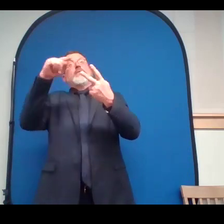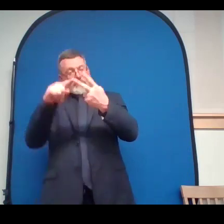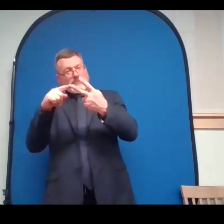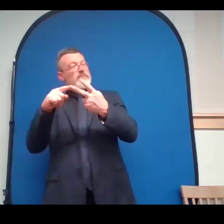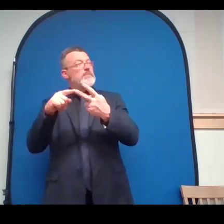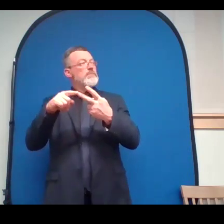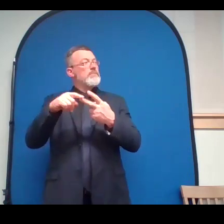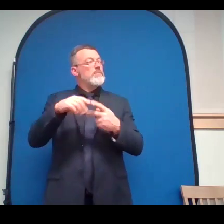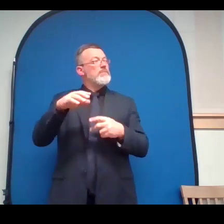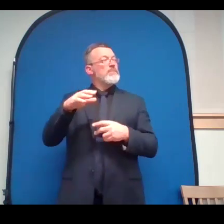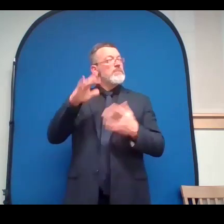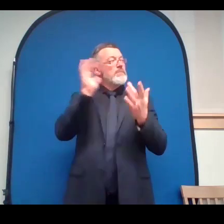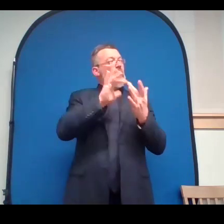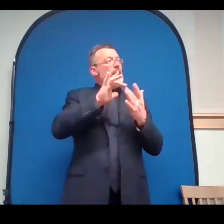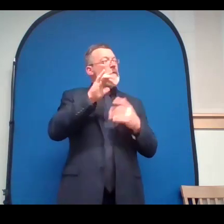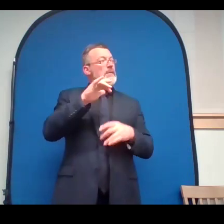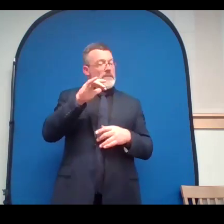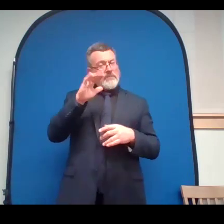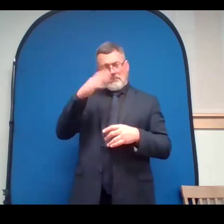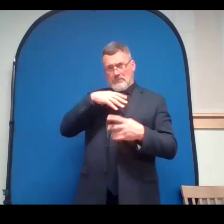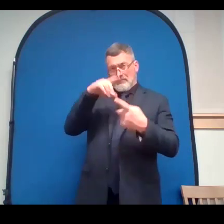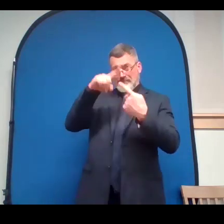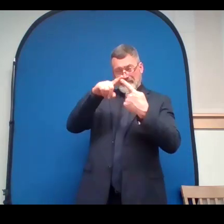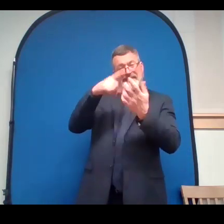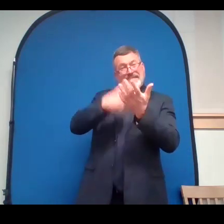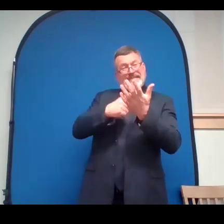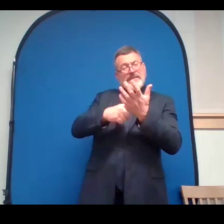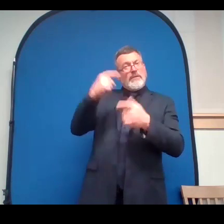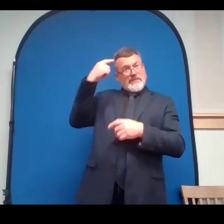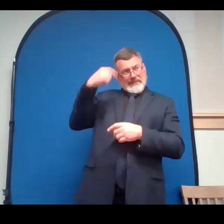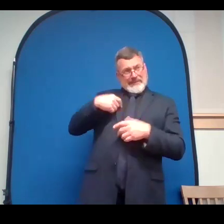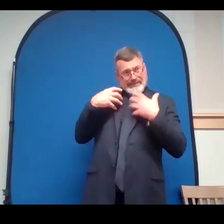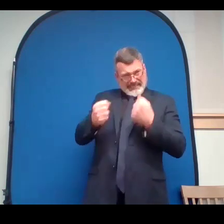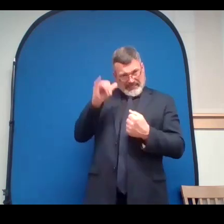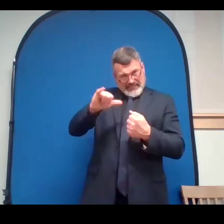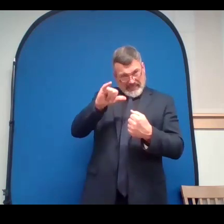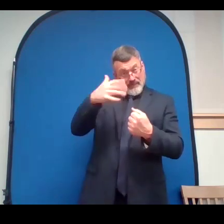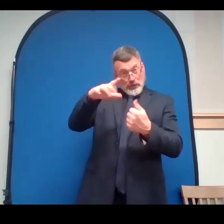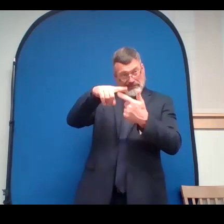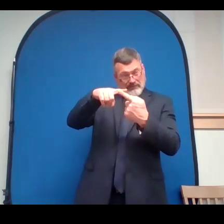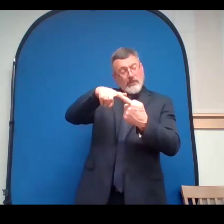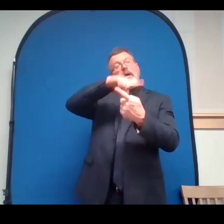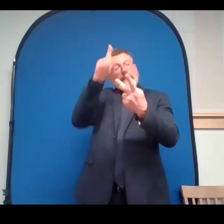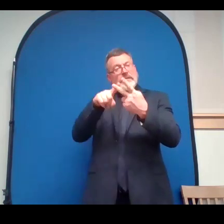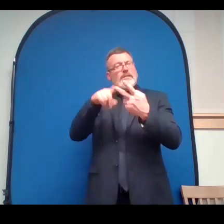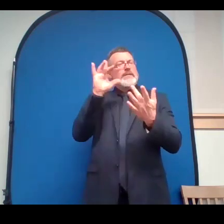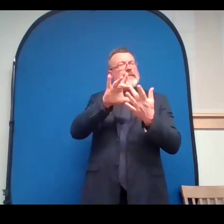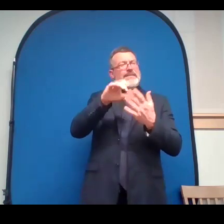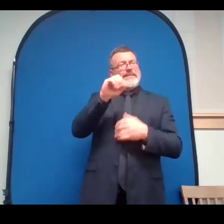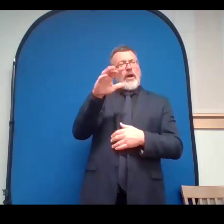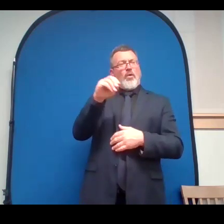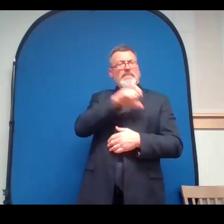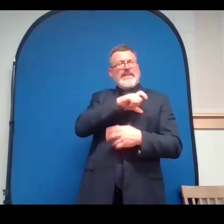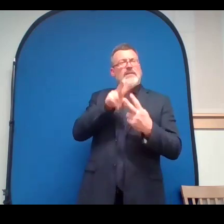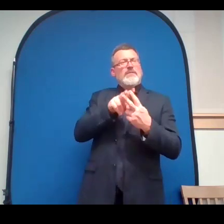I would later find out what First Sergeant ended up taking and going through that route. He did inform me that he did speak with his